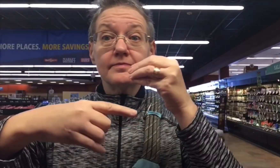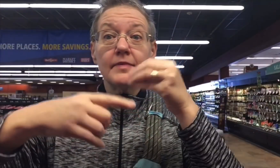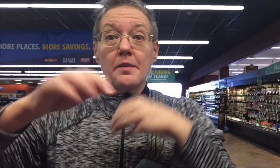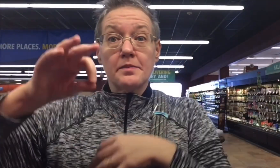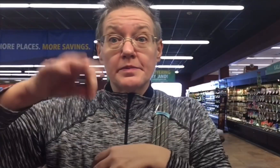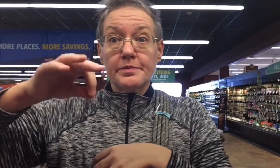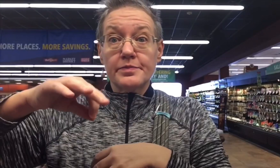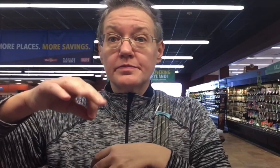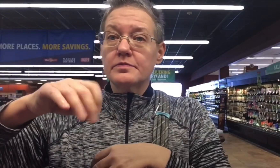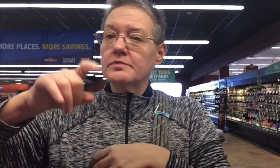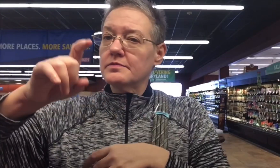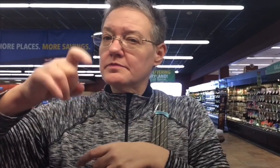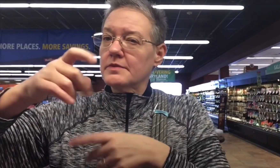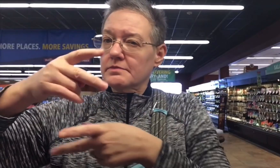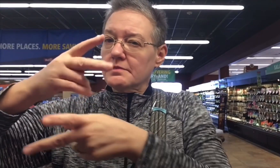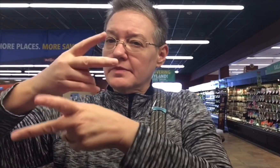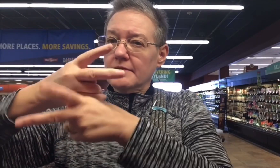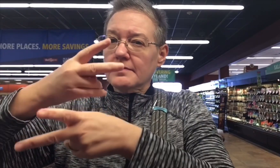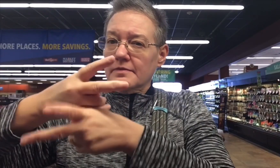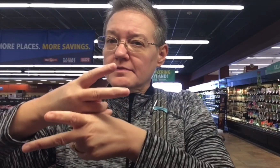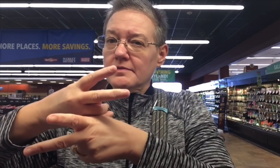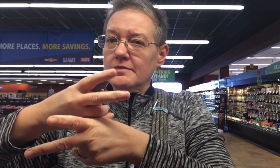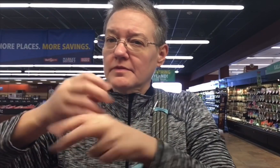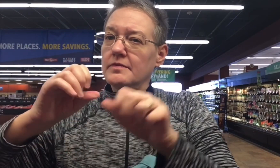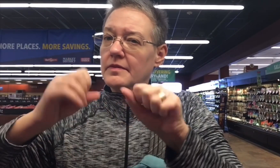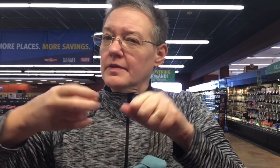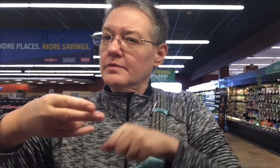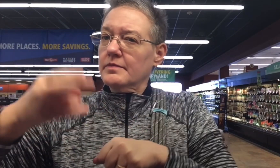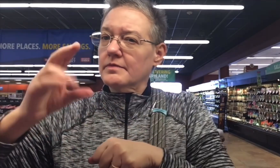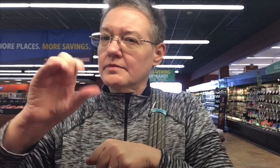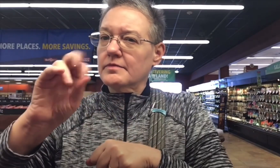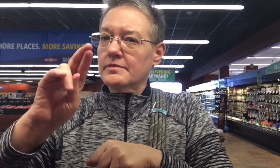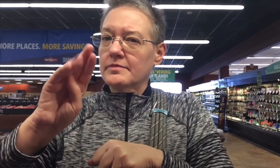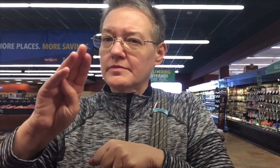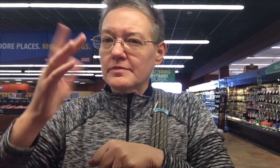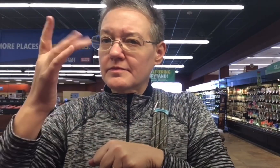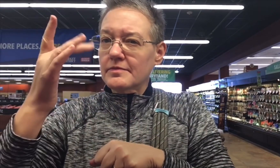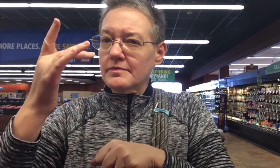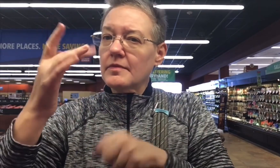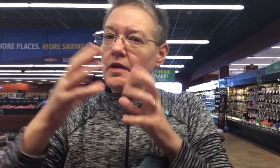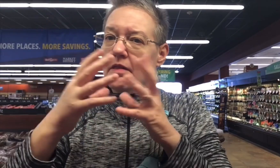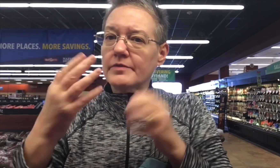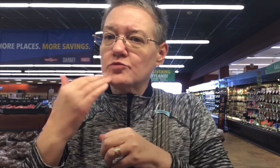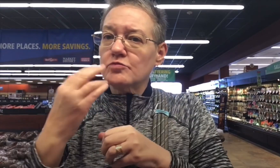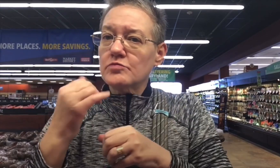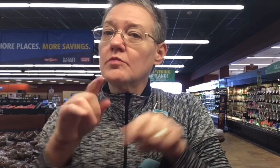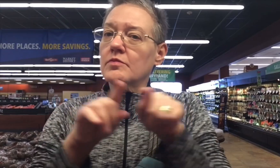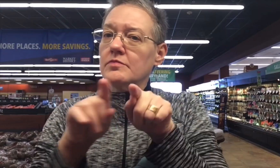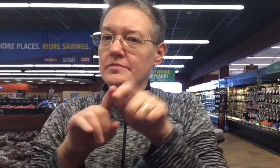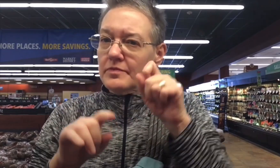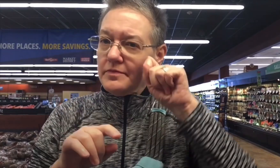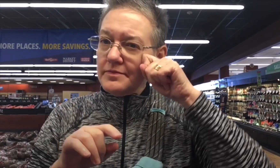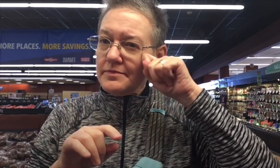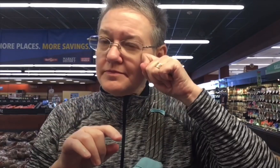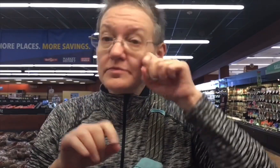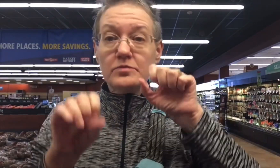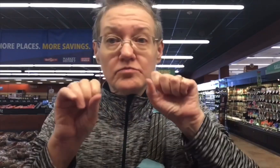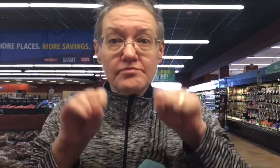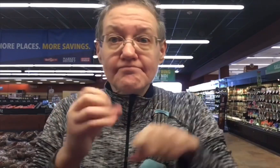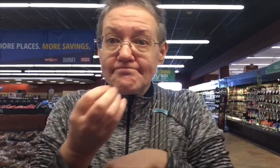Now, tomatoes and peppers, you need to be careful. They can be high in carbs because they have a lot of sugar. Also onions. You